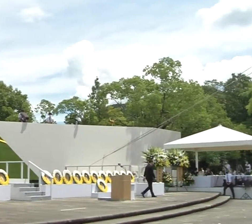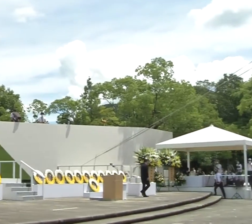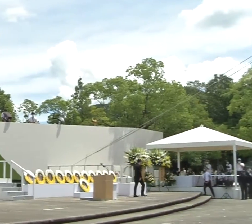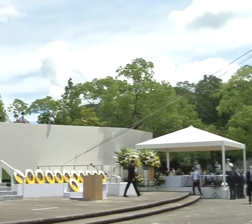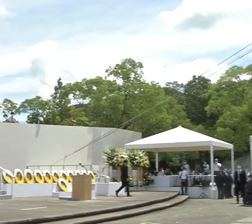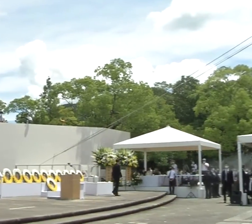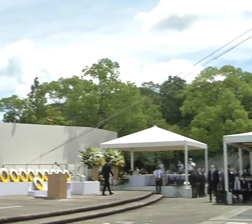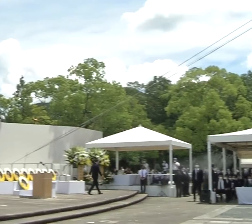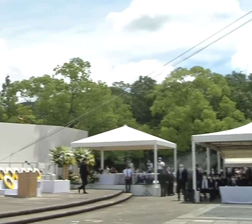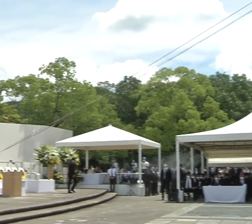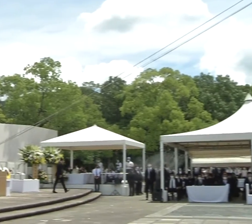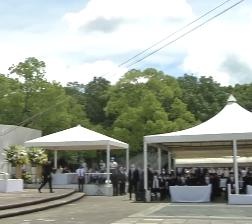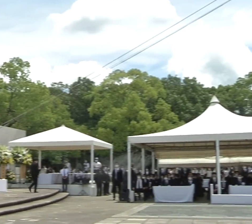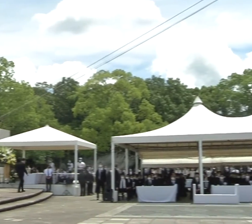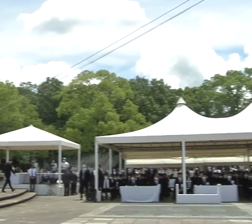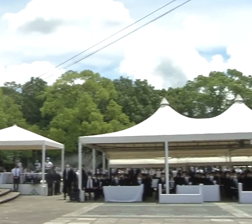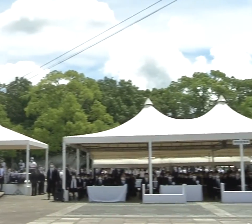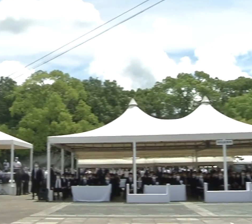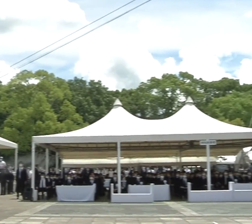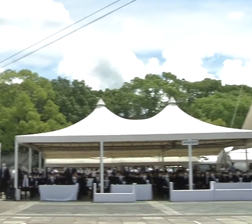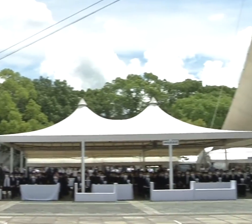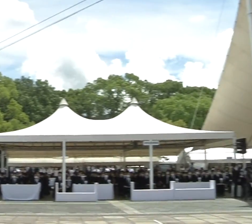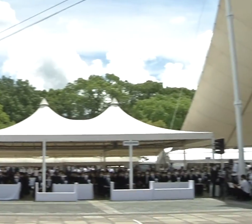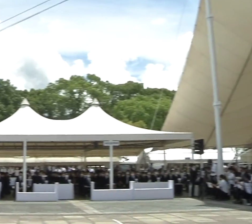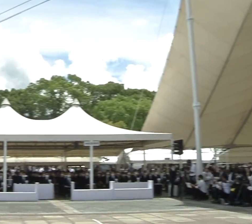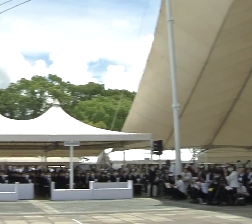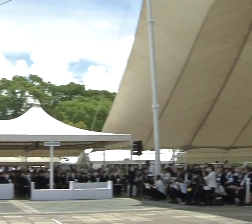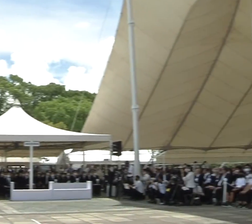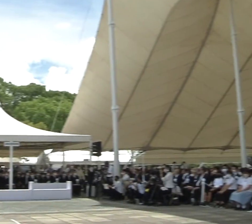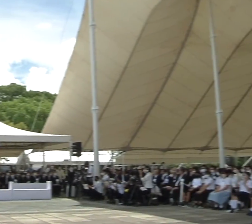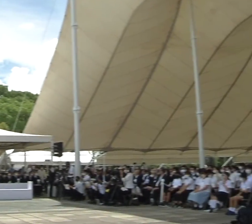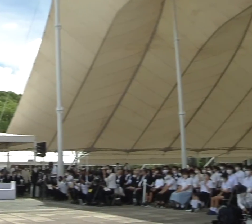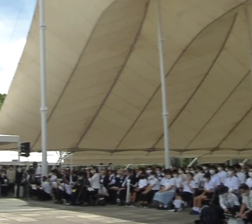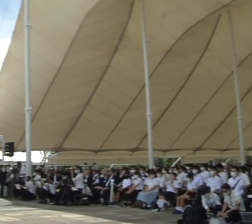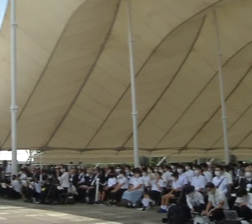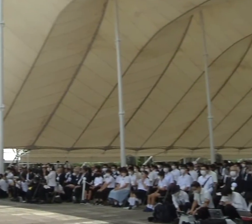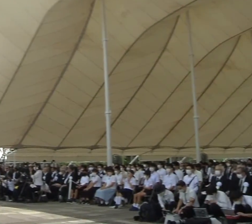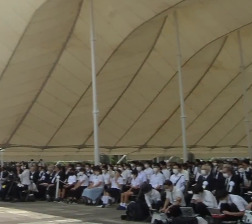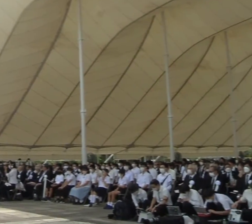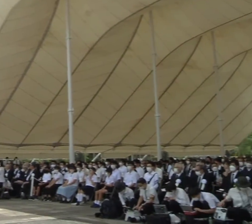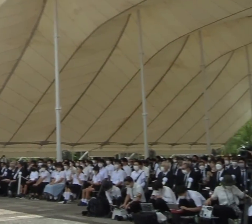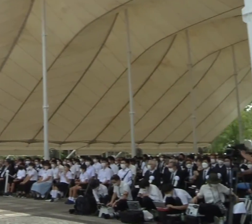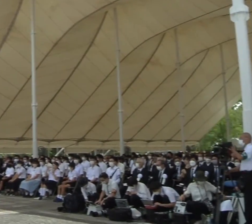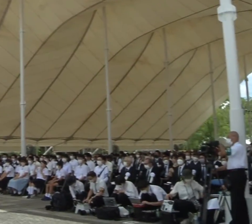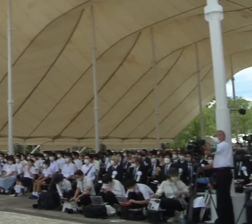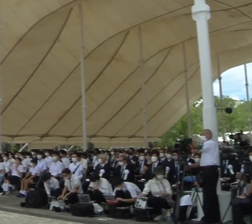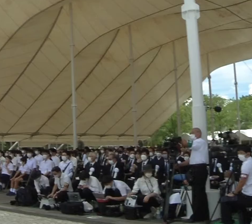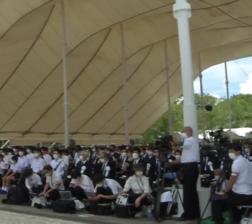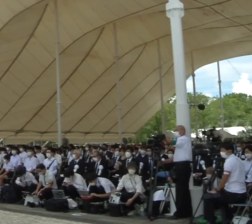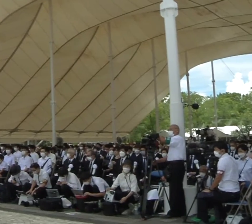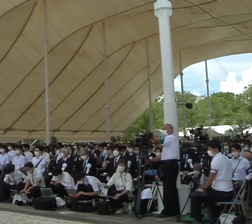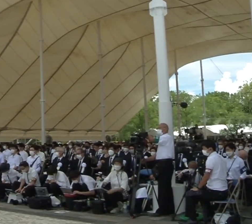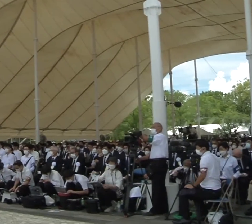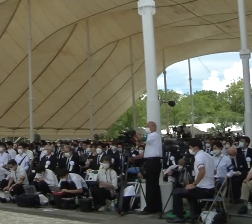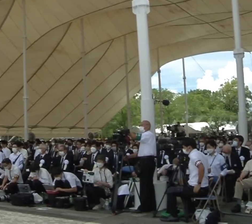Telegrams and messages from various sources are posted on the board on the right side of the entrance to the ceremony